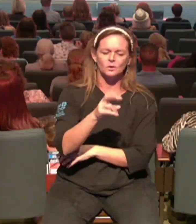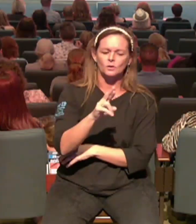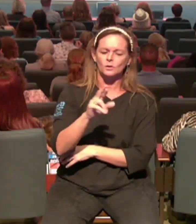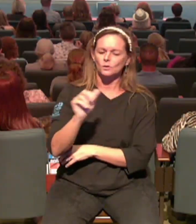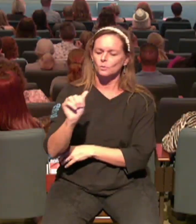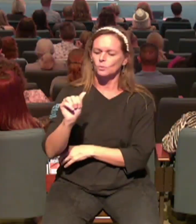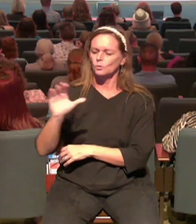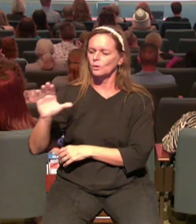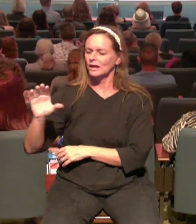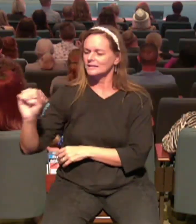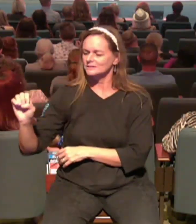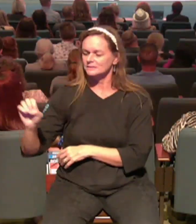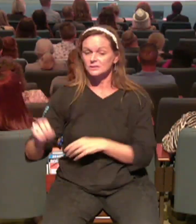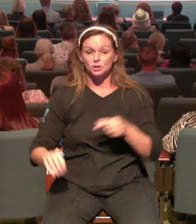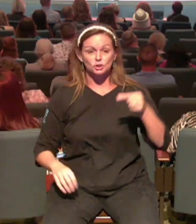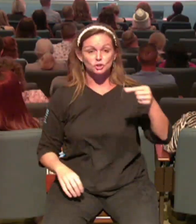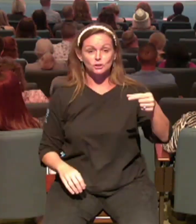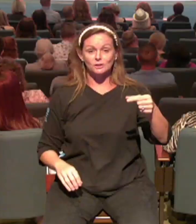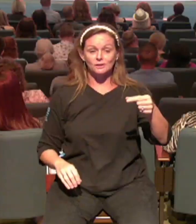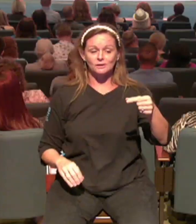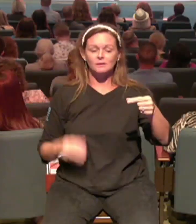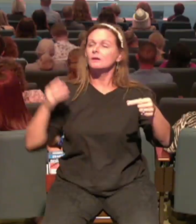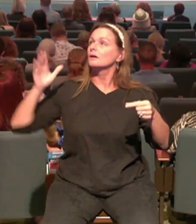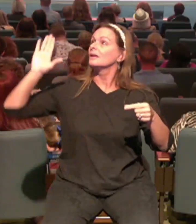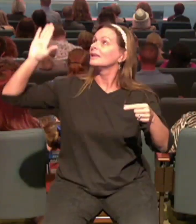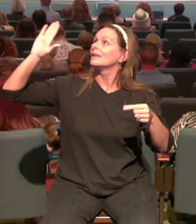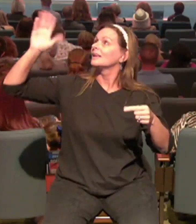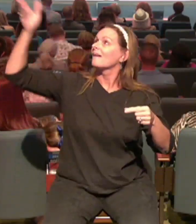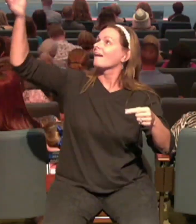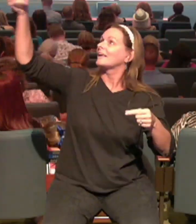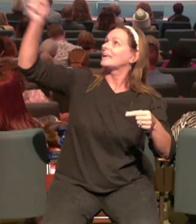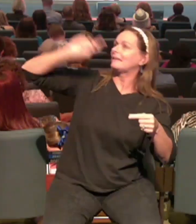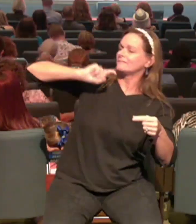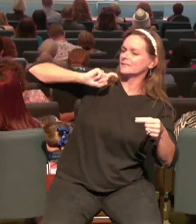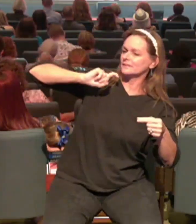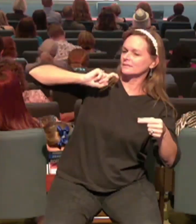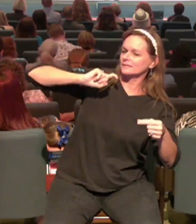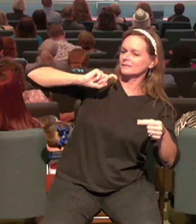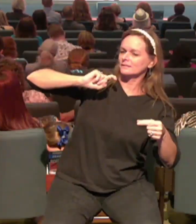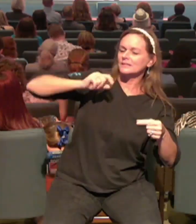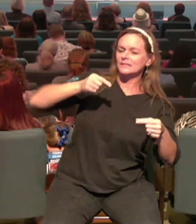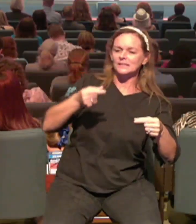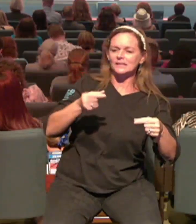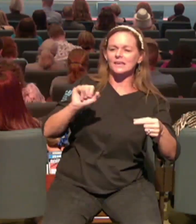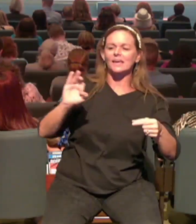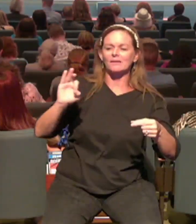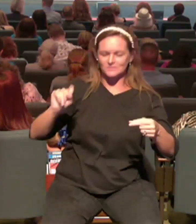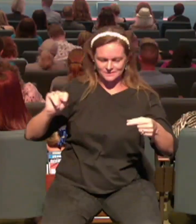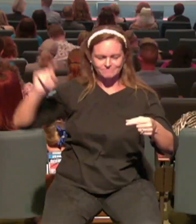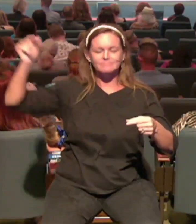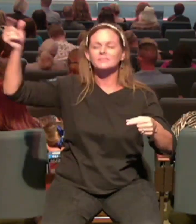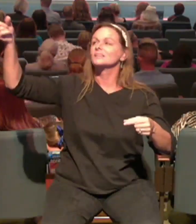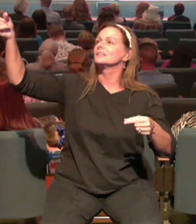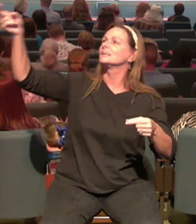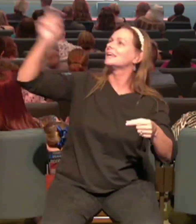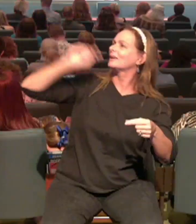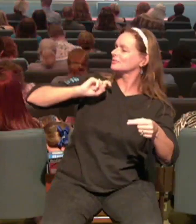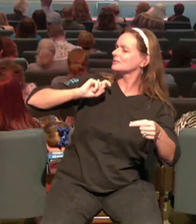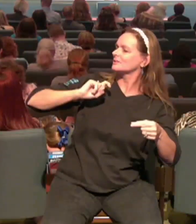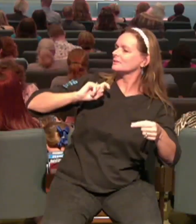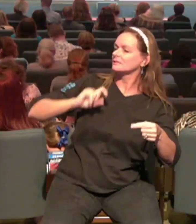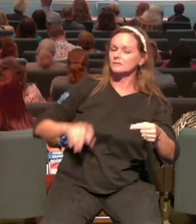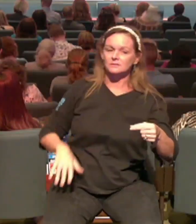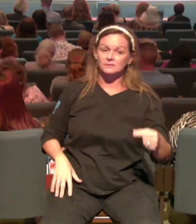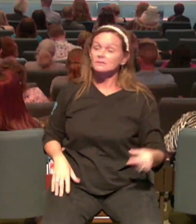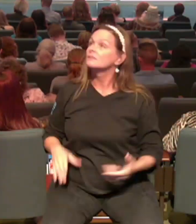God's gift. And we've read many scriptures so far today that, you know, it's an undeserved gift from God. And when somebody gives you a gift, you don't go, oh,